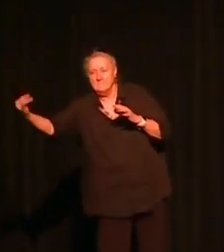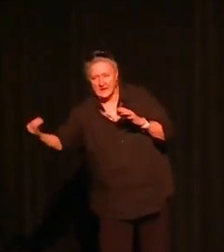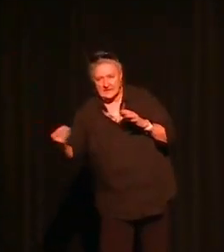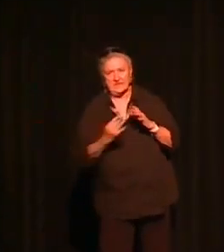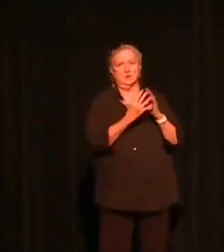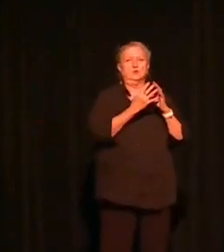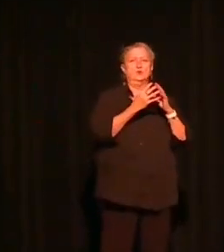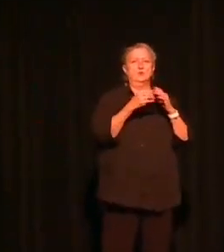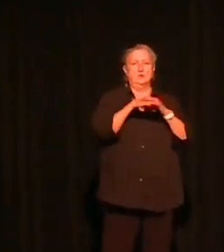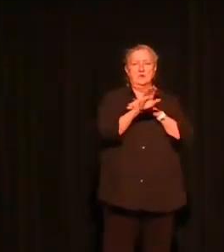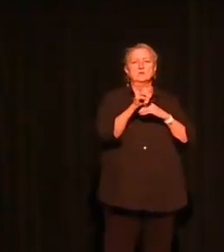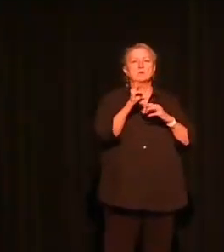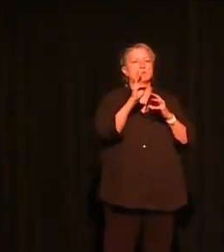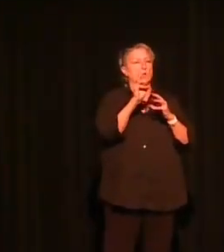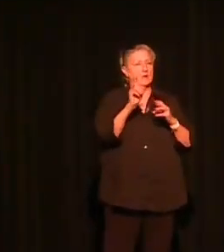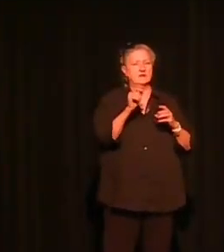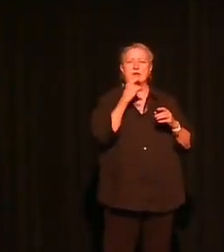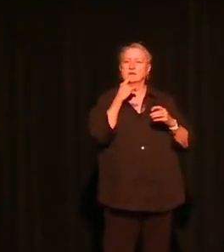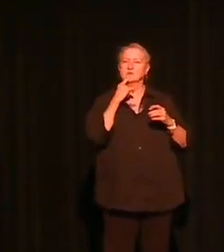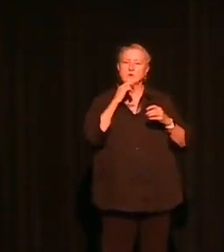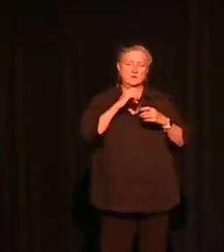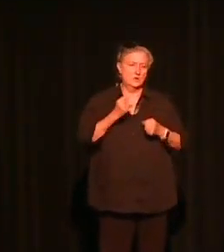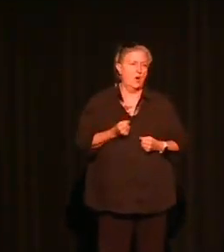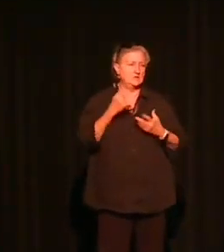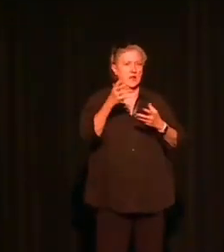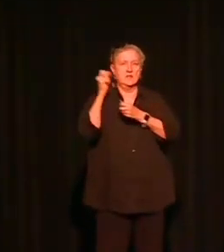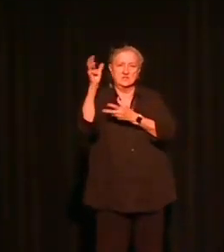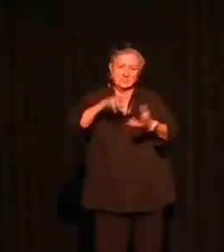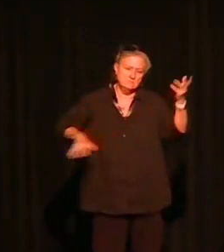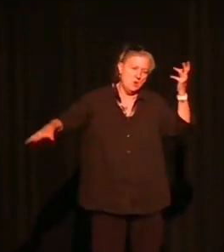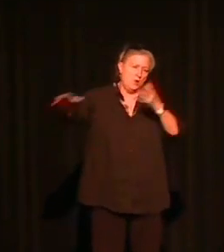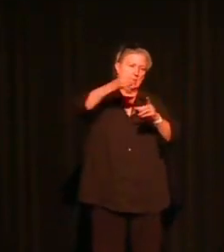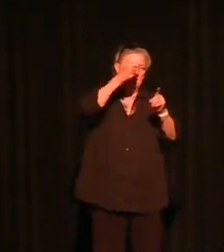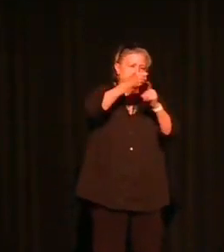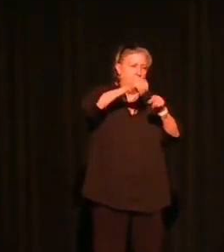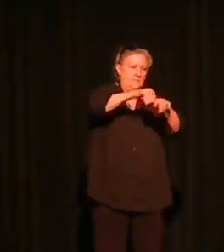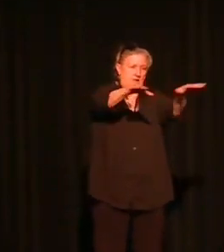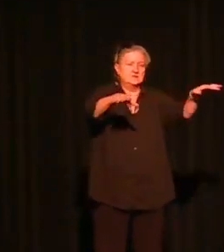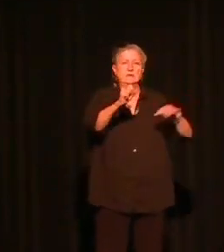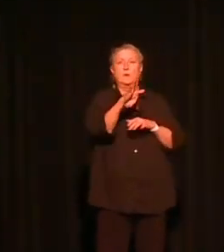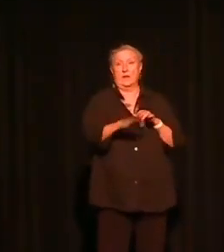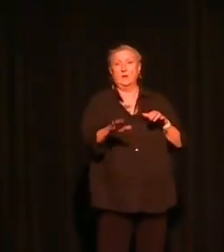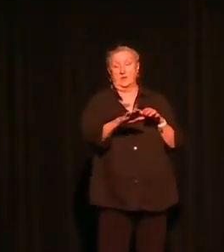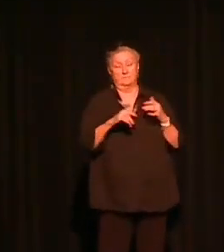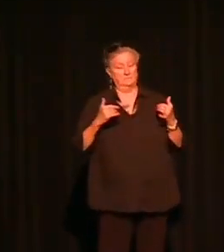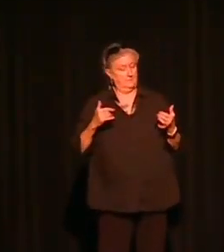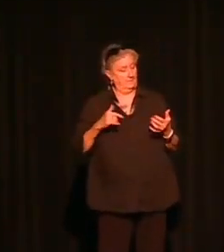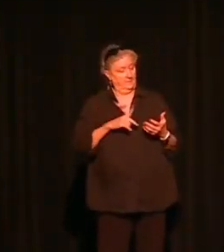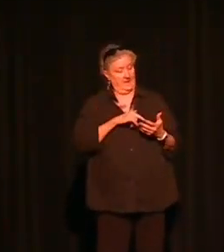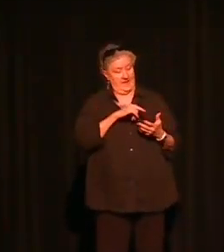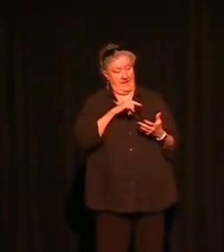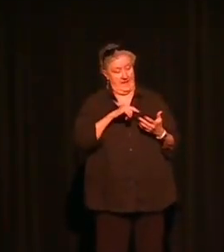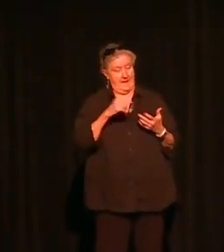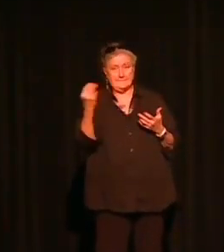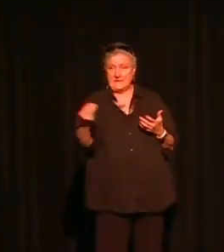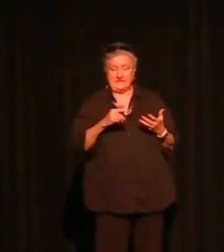kicked up a lot of the smoke and impacted the Santa Barbara area. As we move on into Monday and Tuesday, we lose the